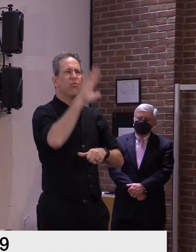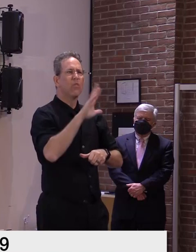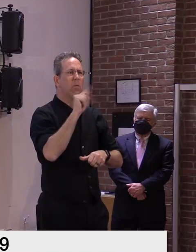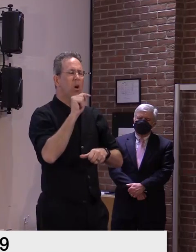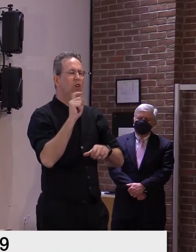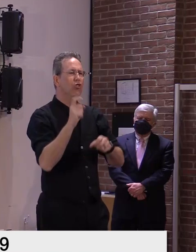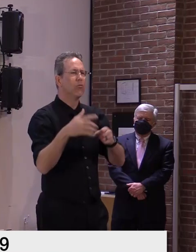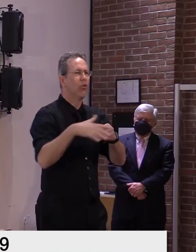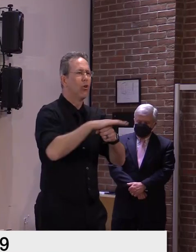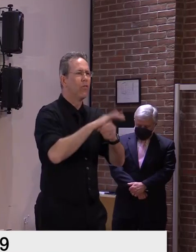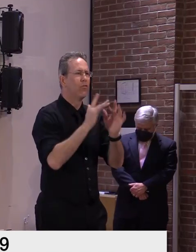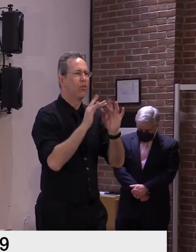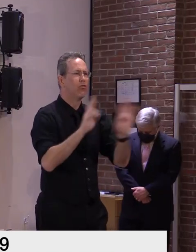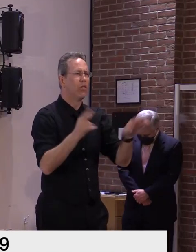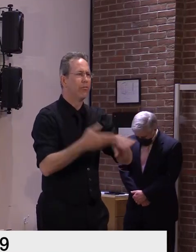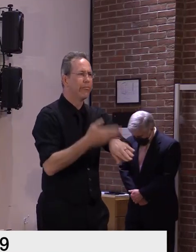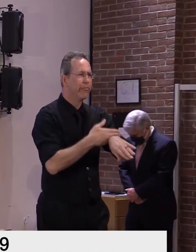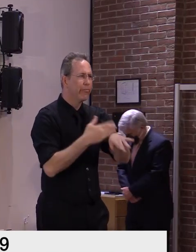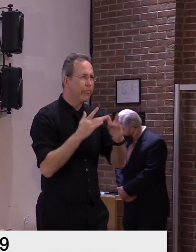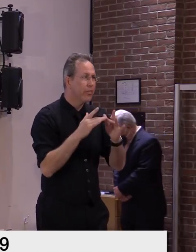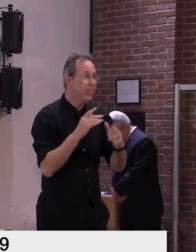money. We're proposing about